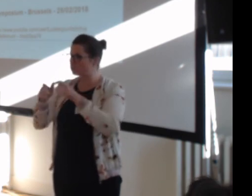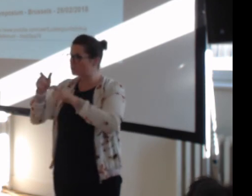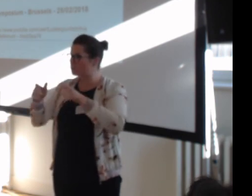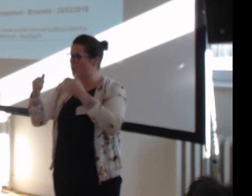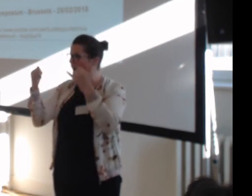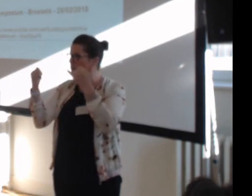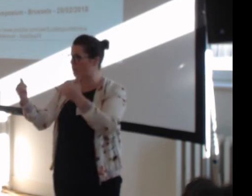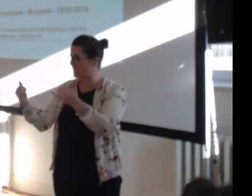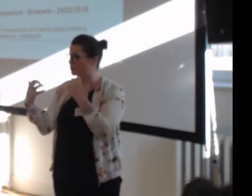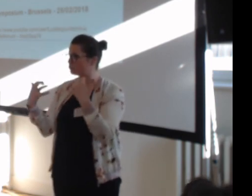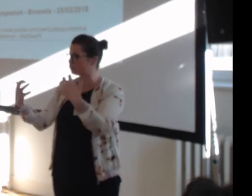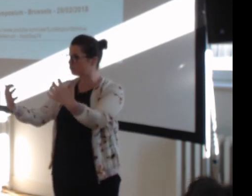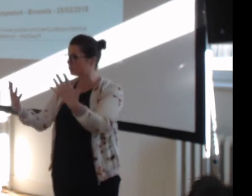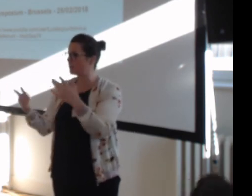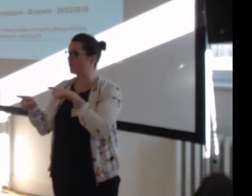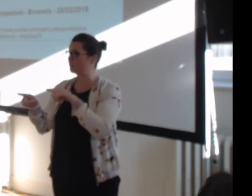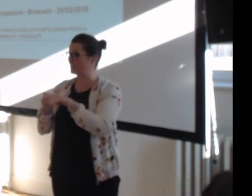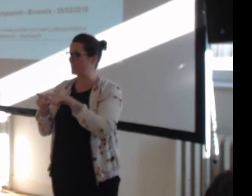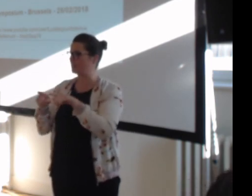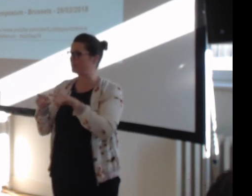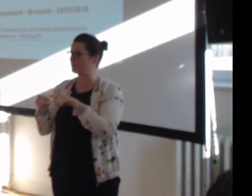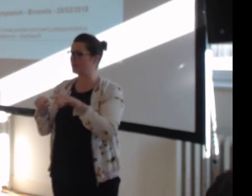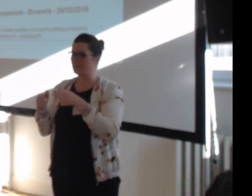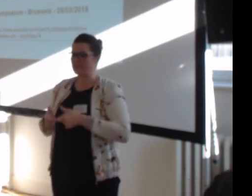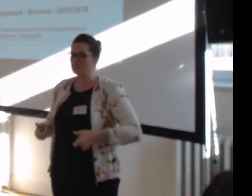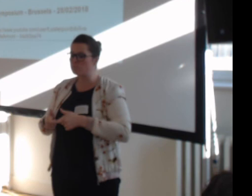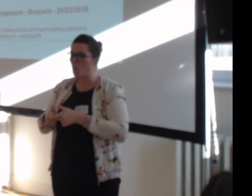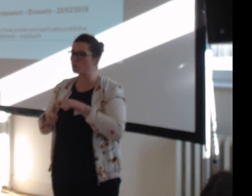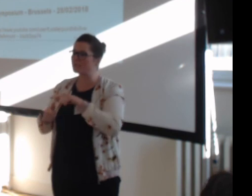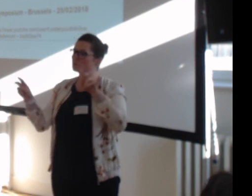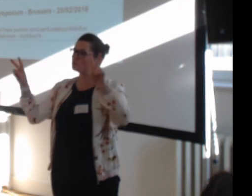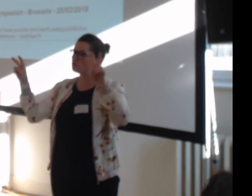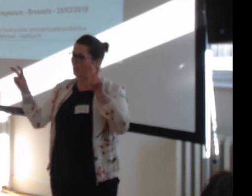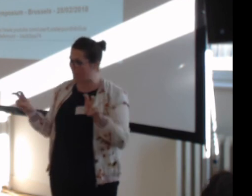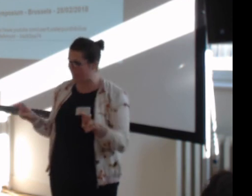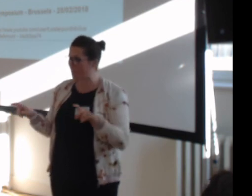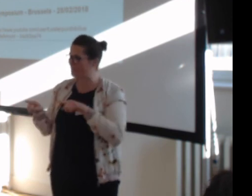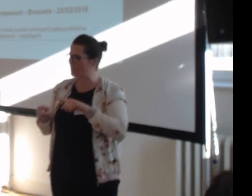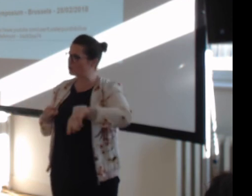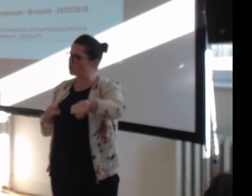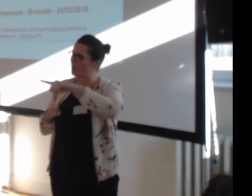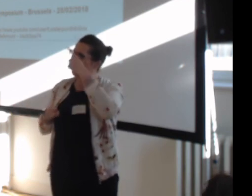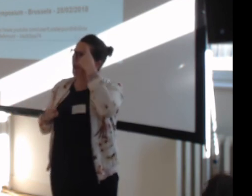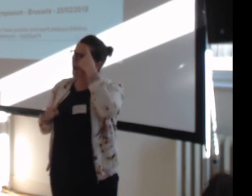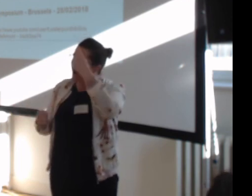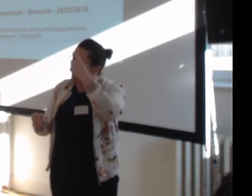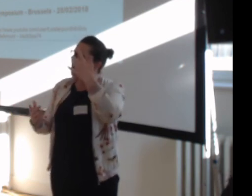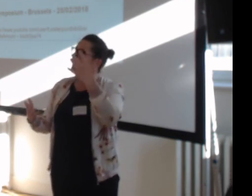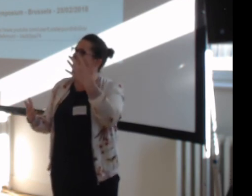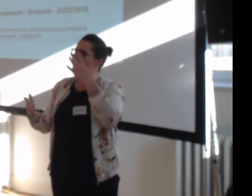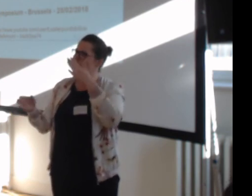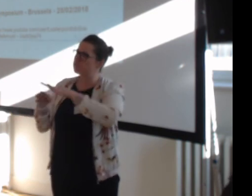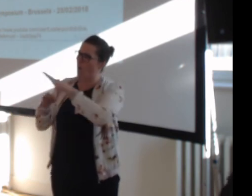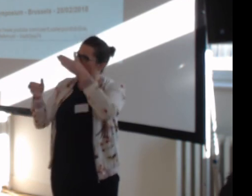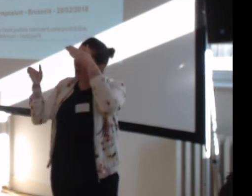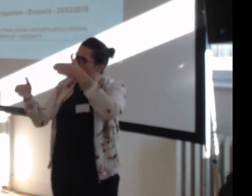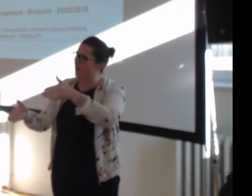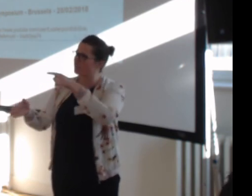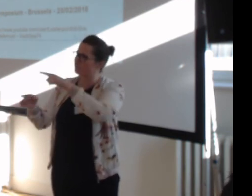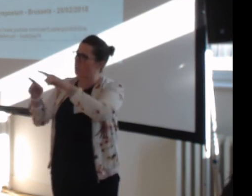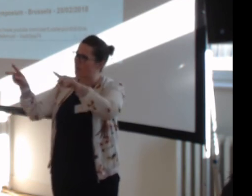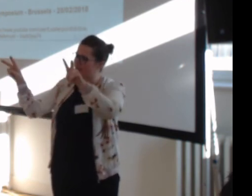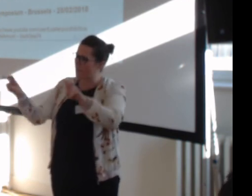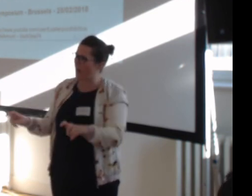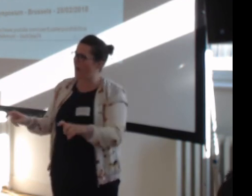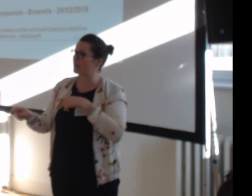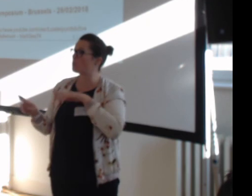participants. This means that the topics of this symposium have triggered your minds and have your full attention.